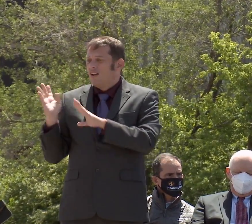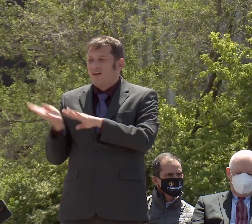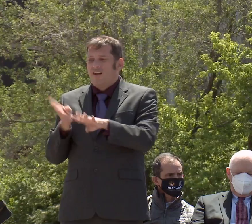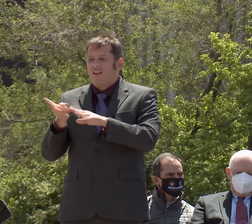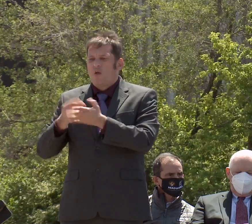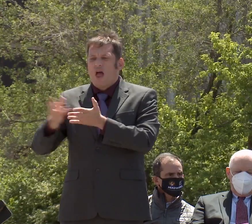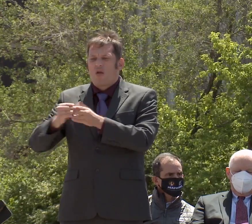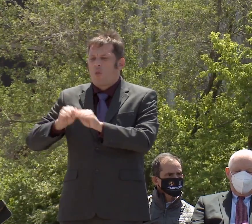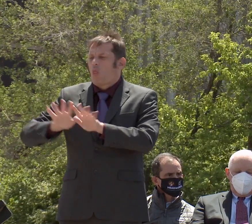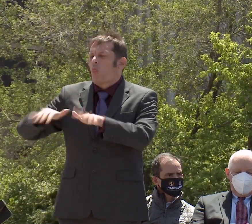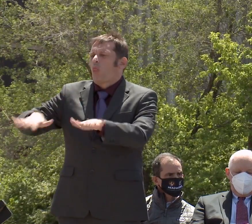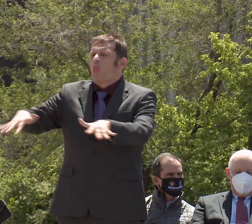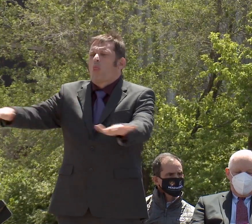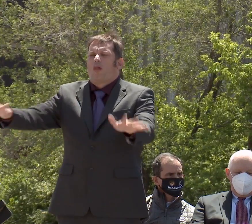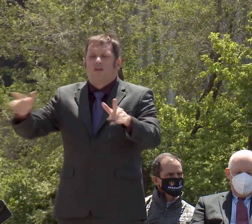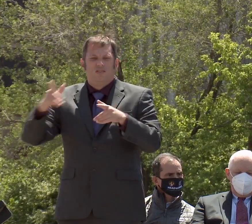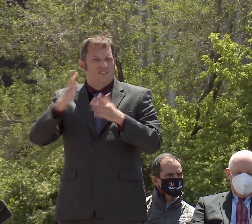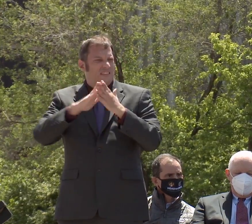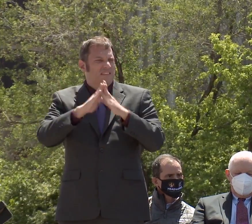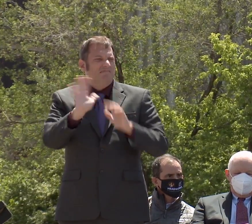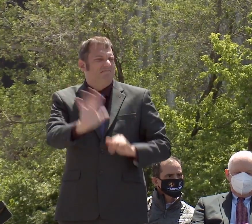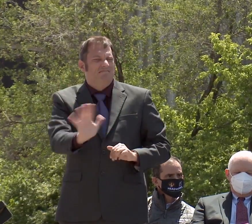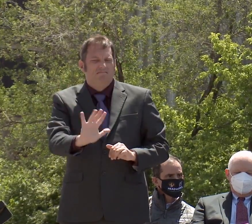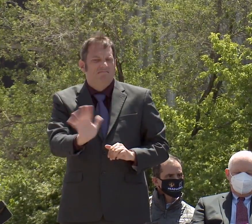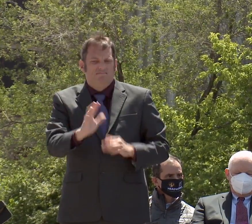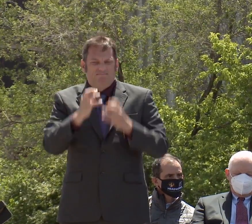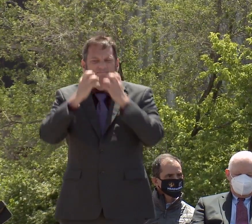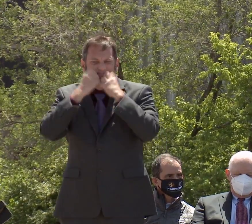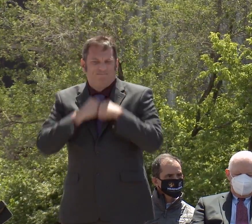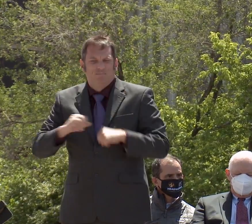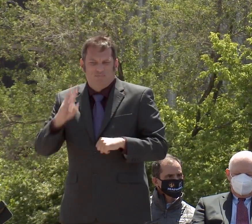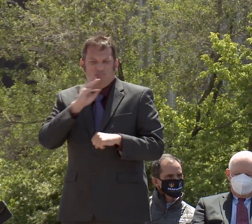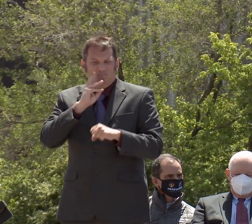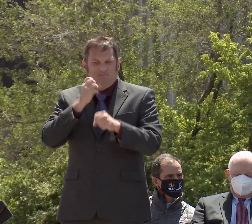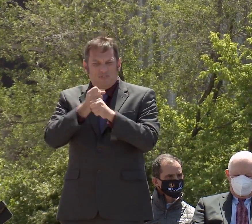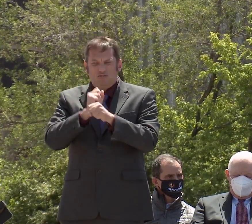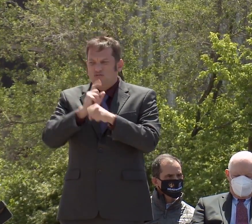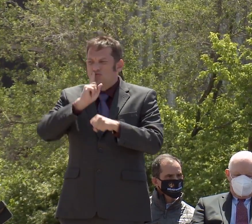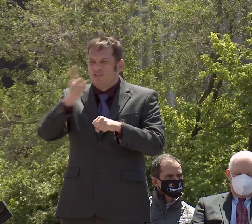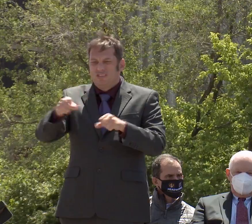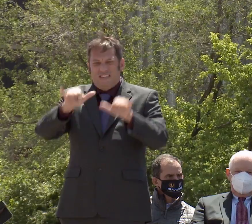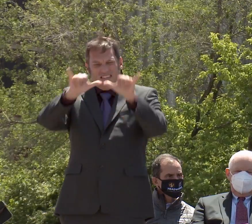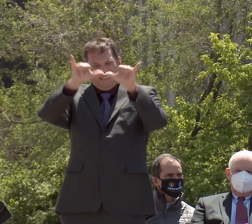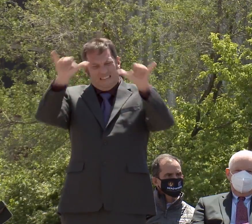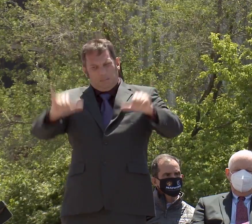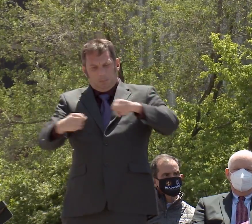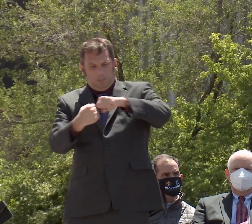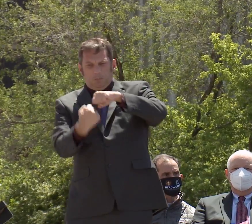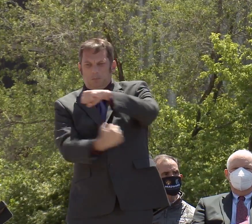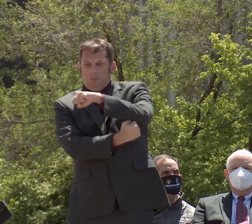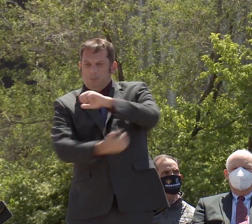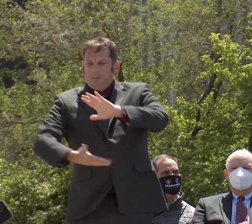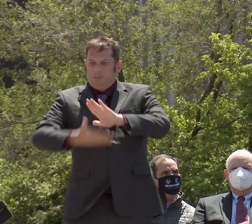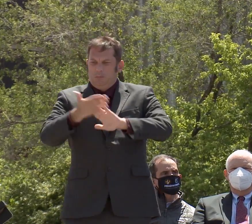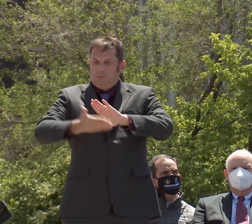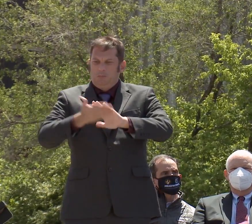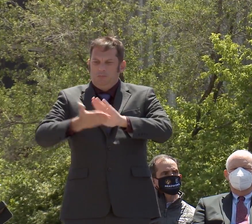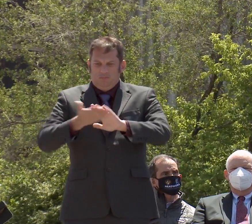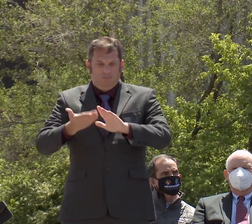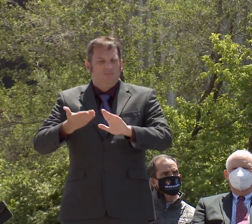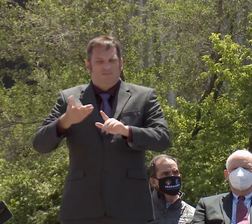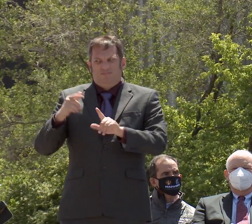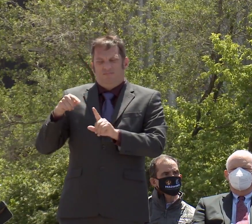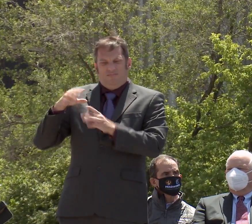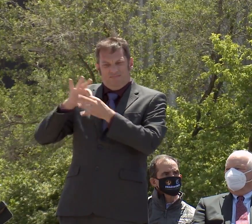And that's what this is all about. It's making sure that the infrastructure here at Back River is 21st